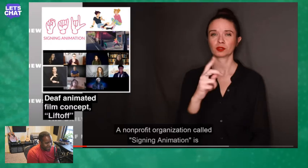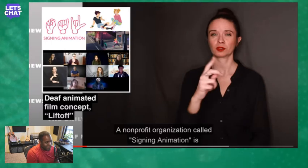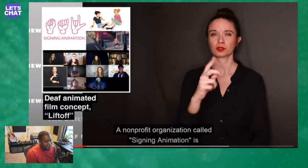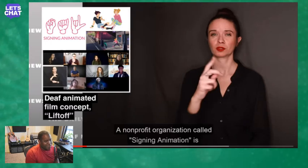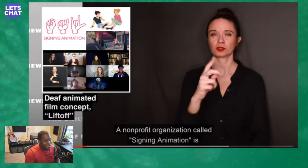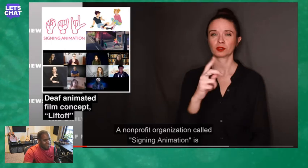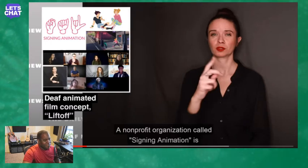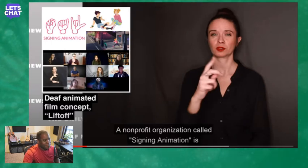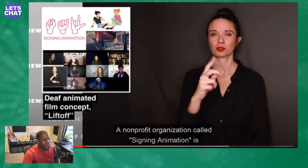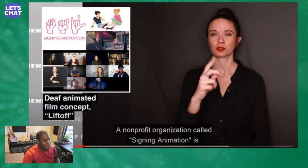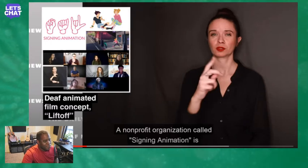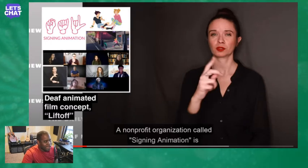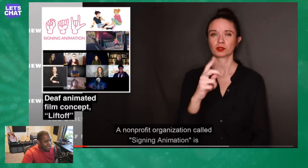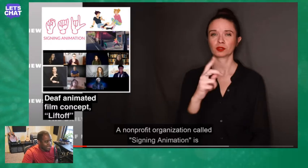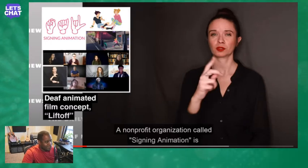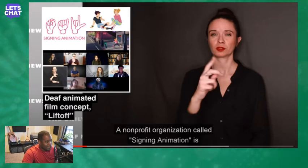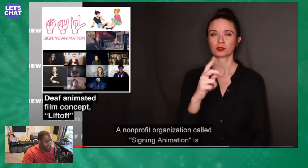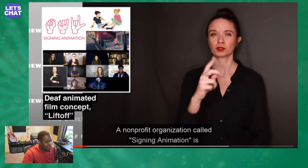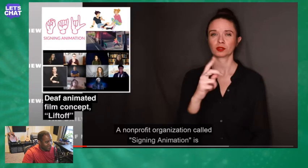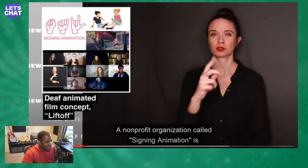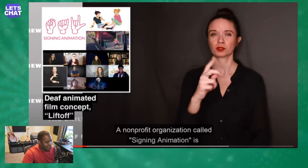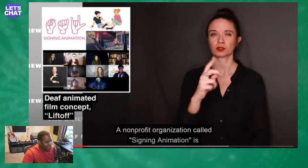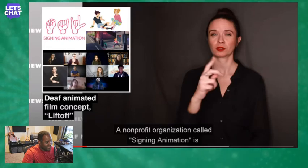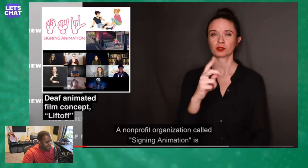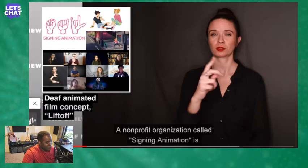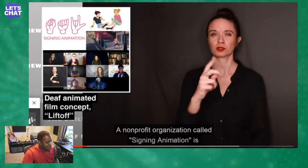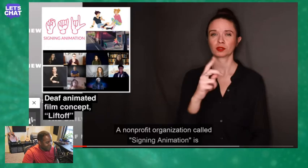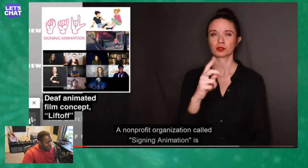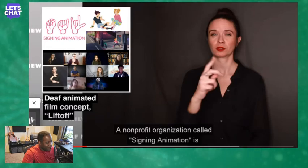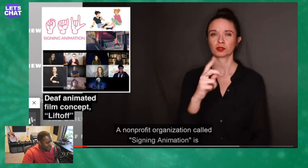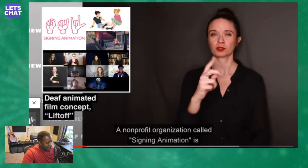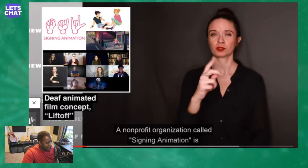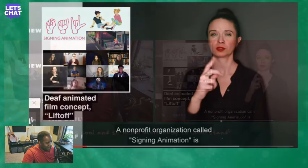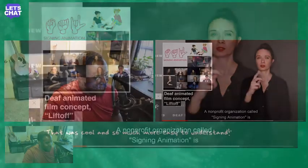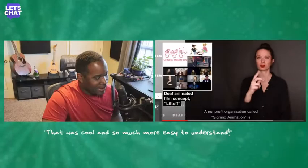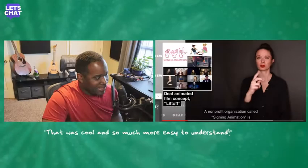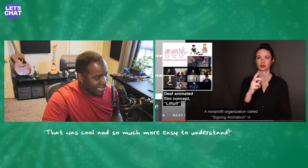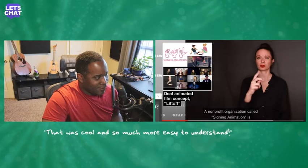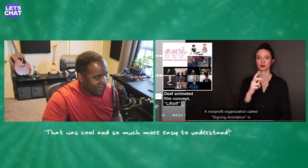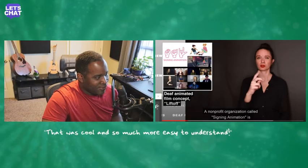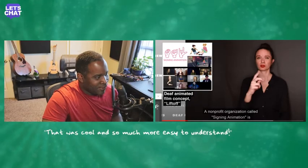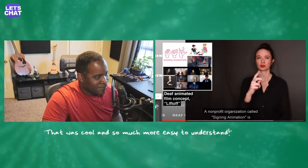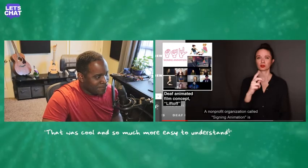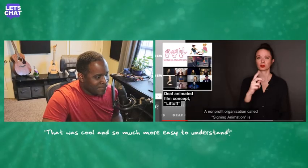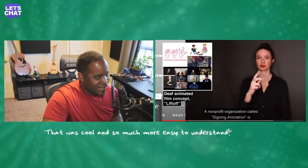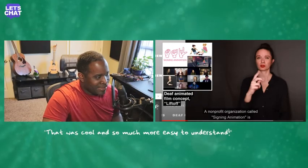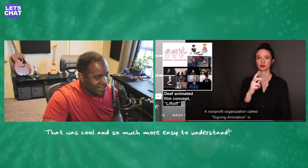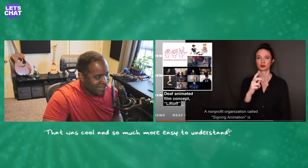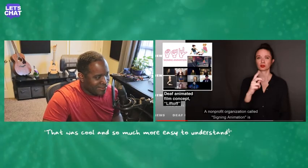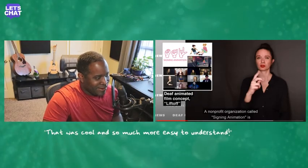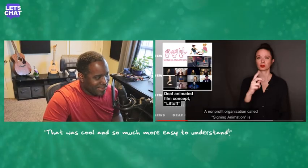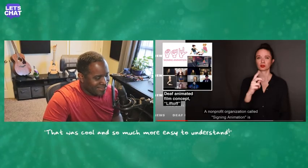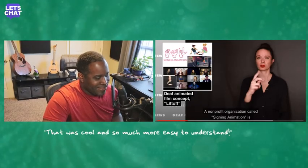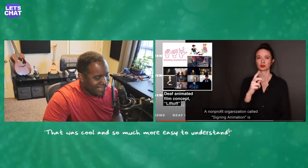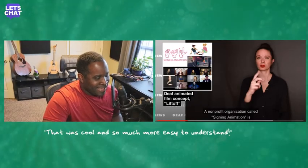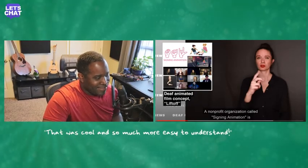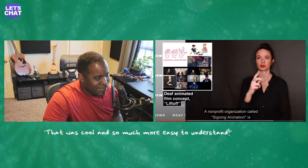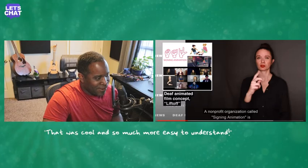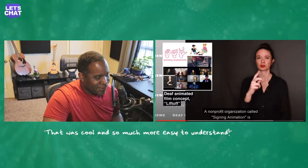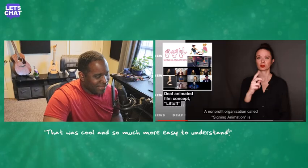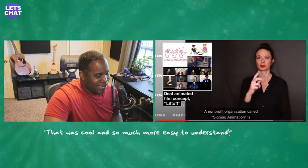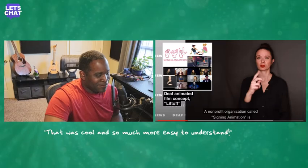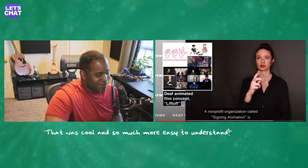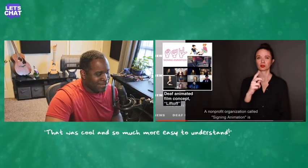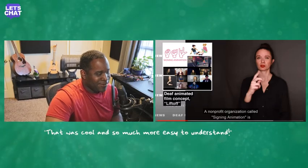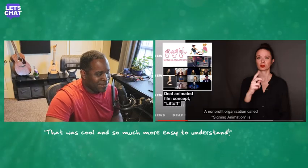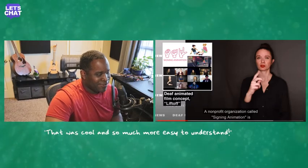understand because he threw his body into it. He put his body language into it. Sorry guys, I typed